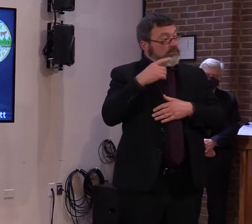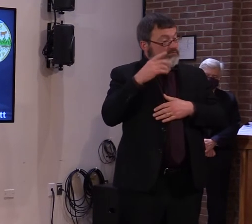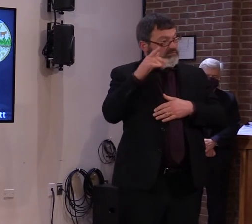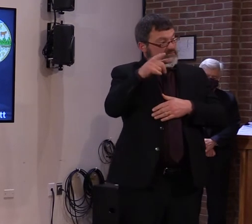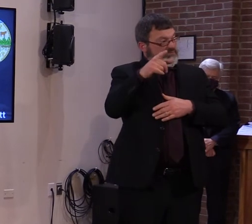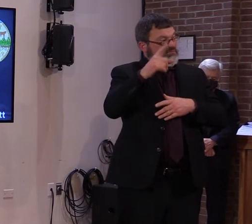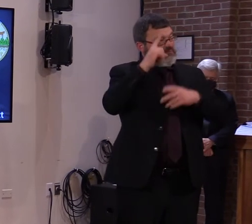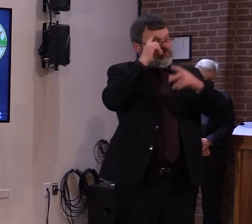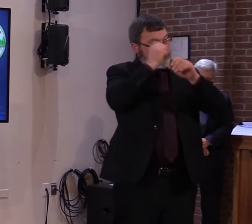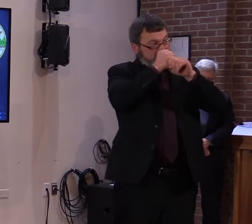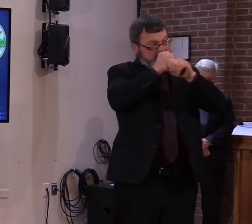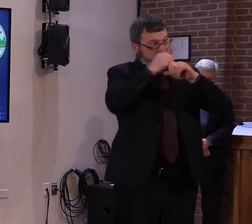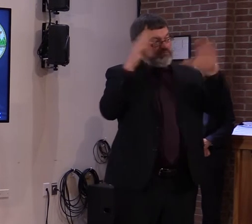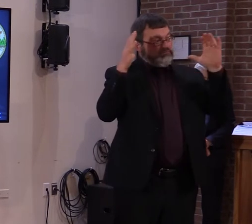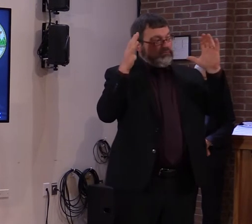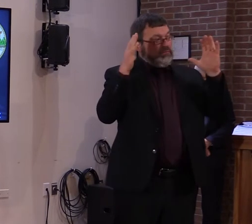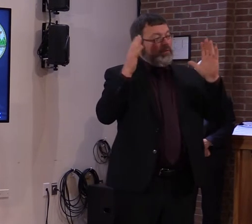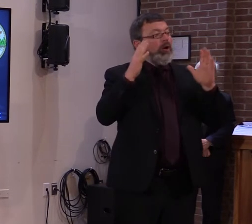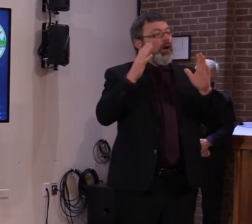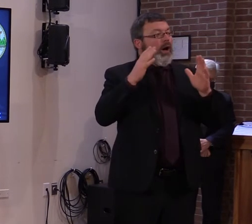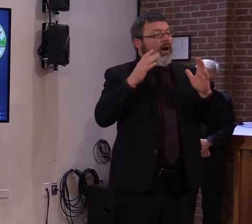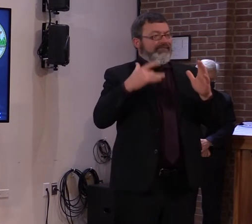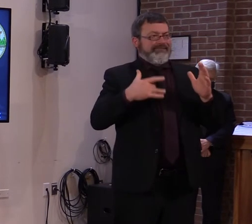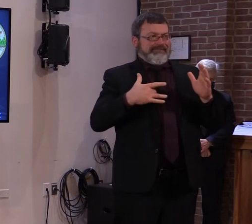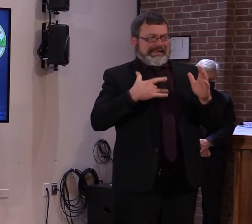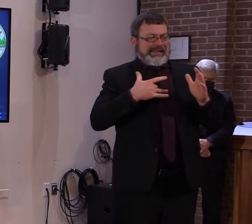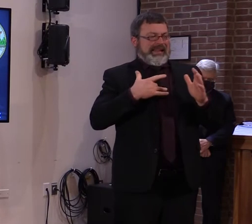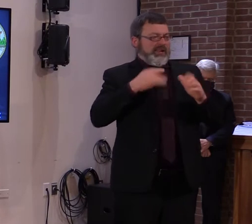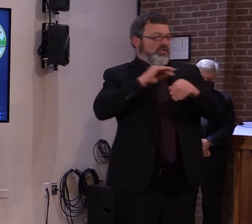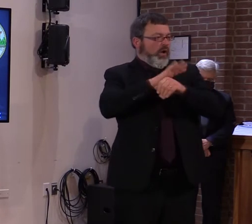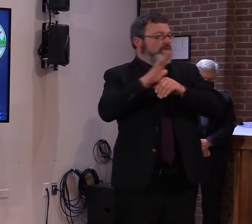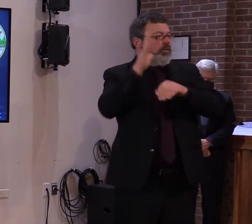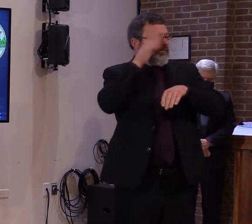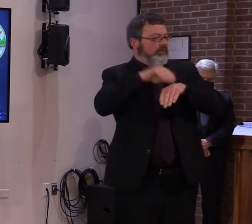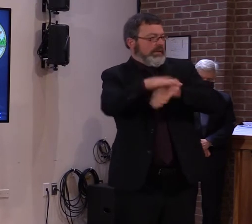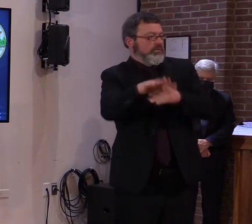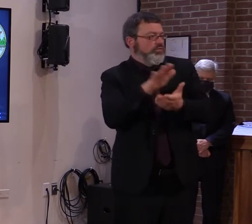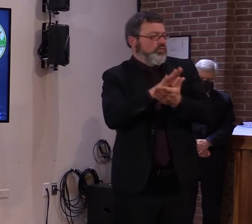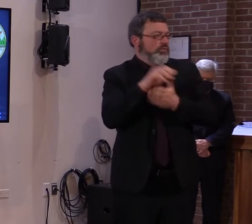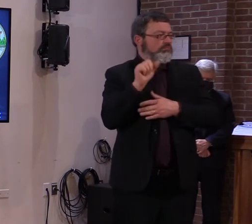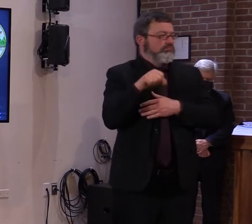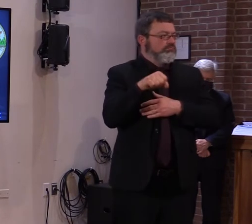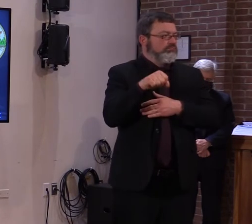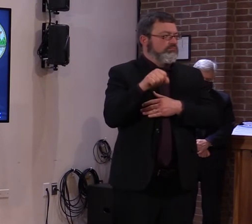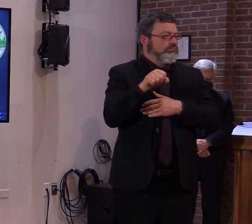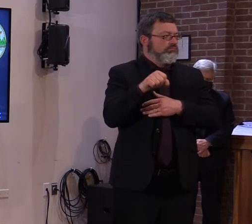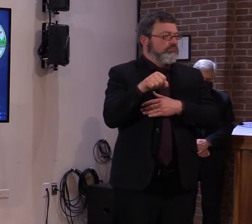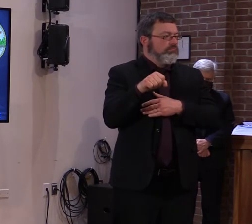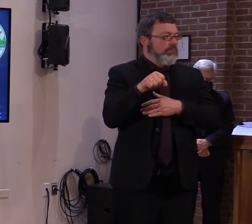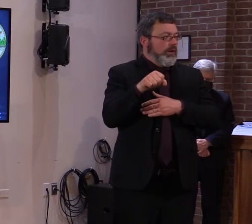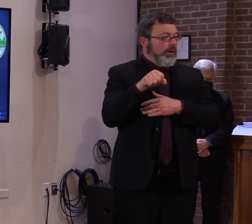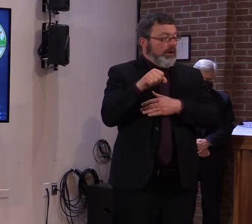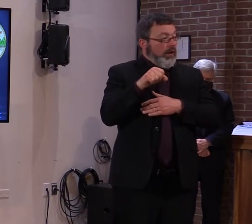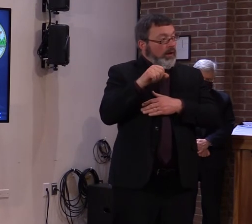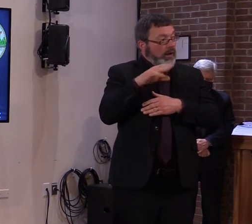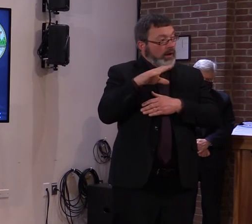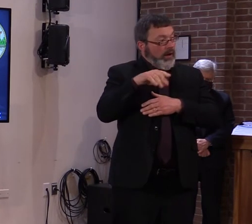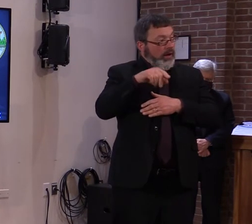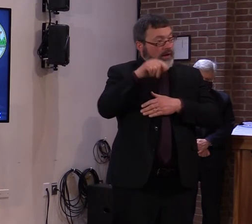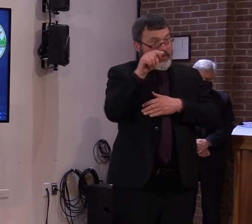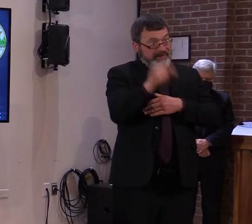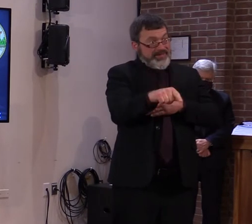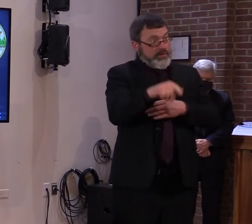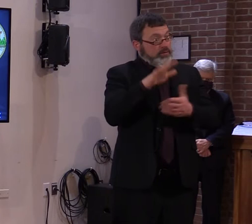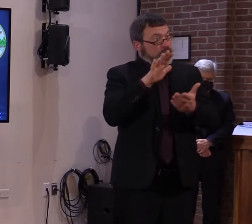We continue to see that schools are not a main driver of transmission in this pandemic. The fact that there have been a number of cases where an